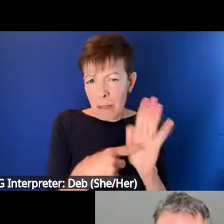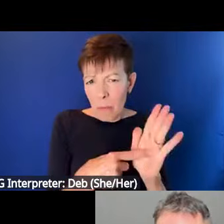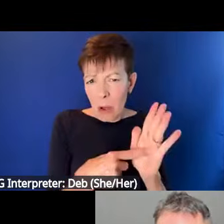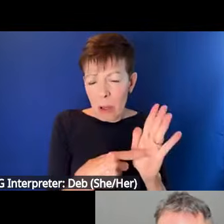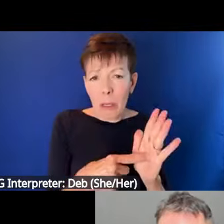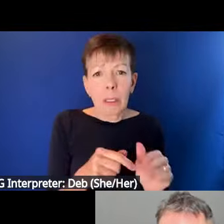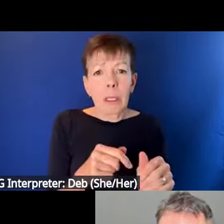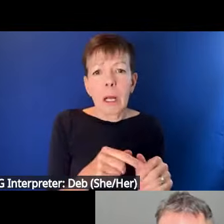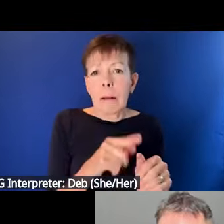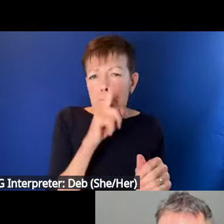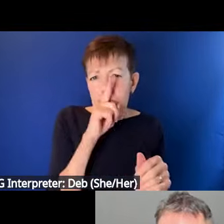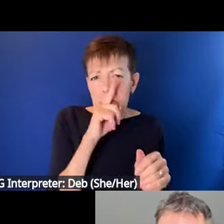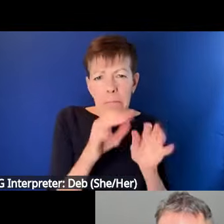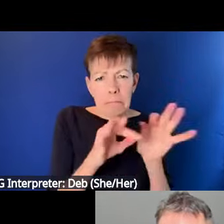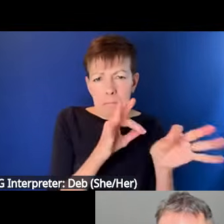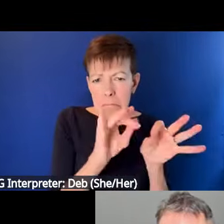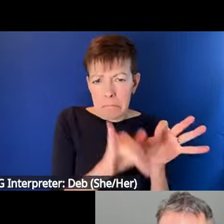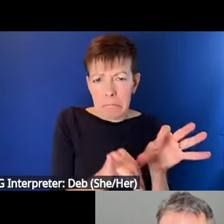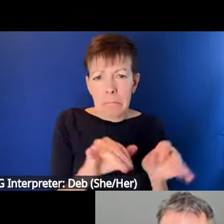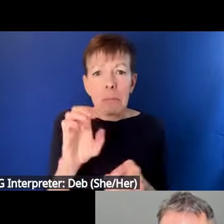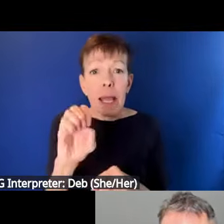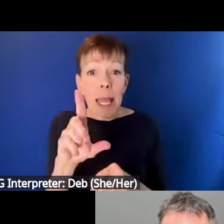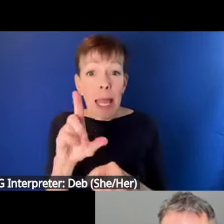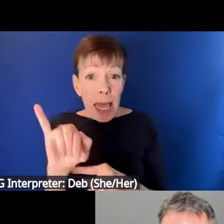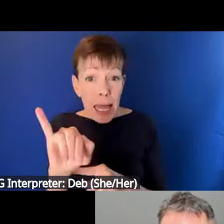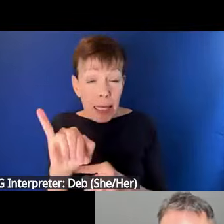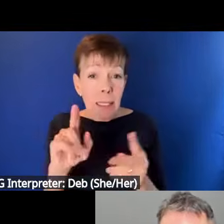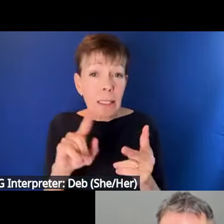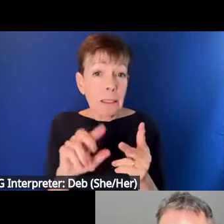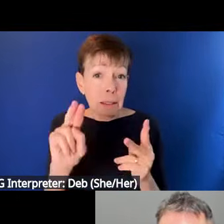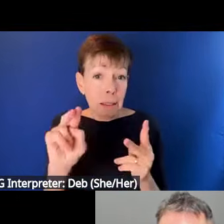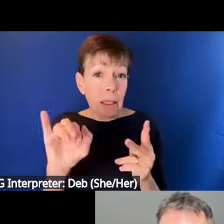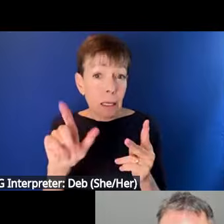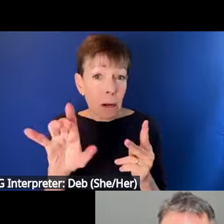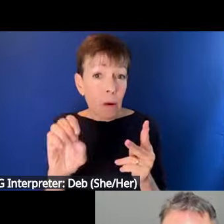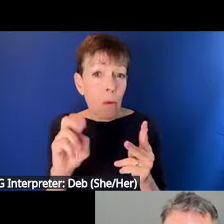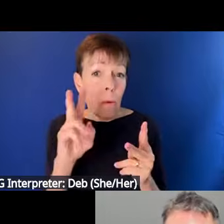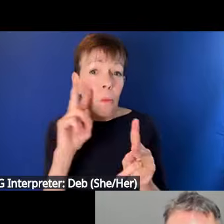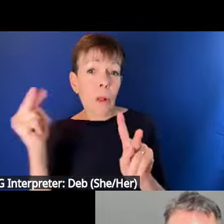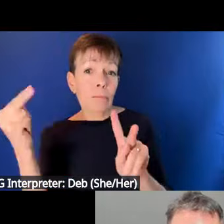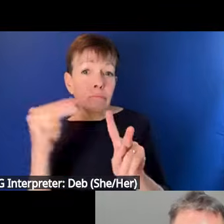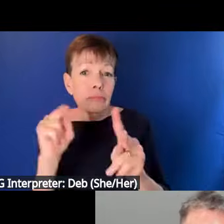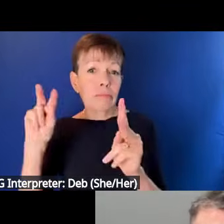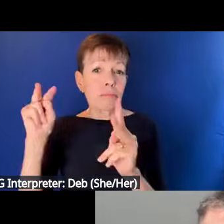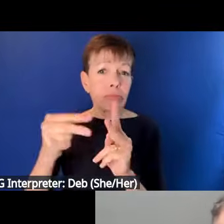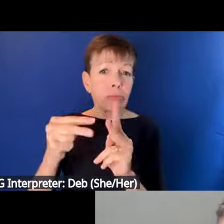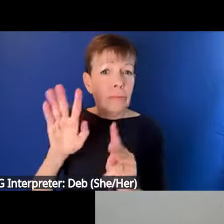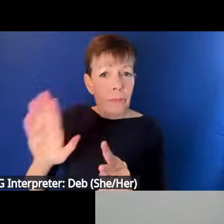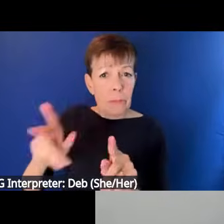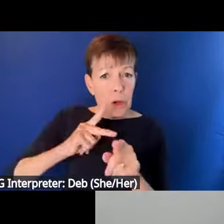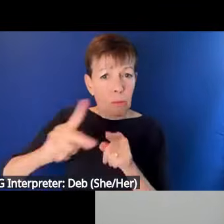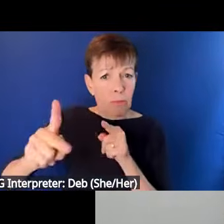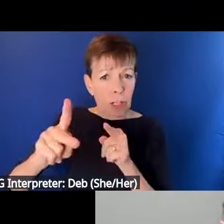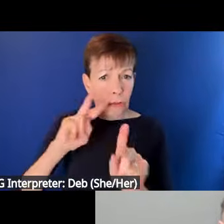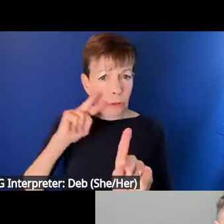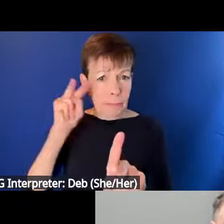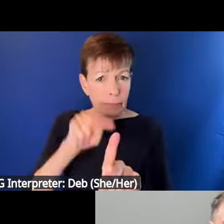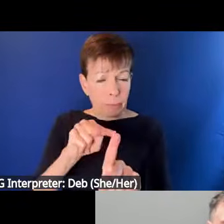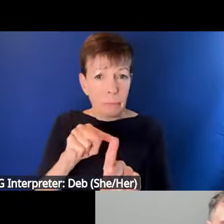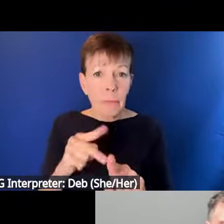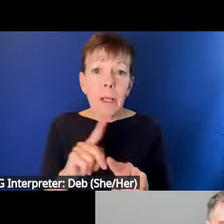and Nicole will speak a little bit more about what they've seen from a professional standpoint. But really the ask is that